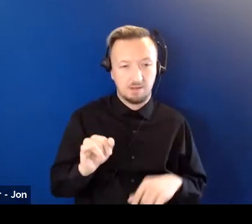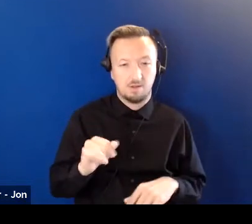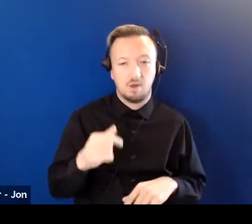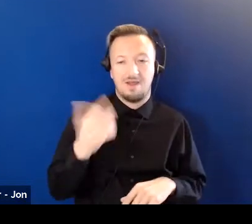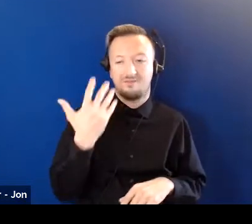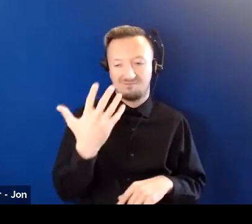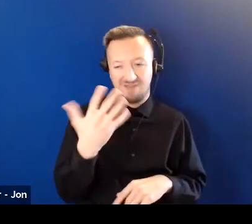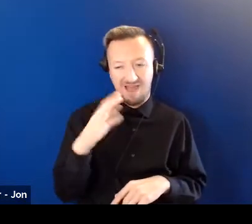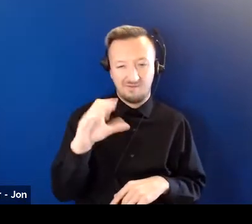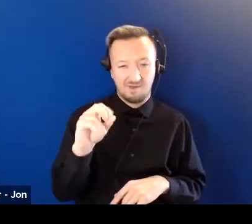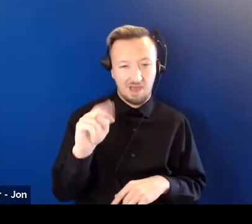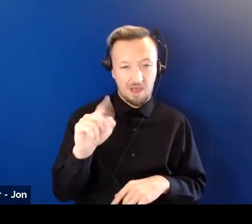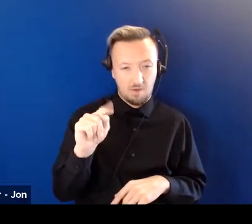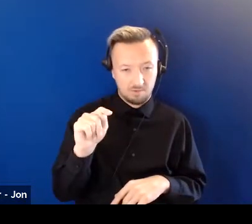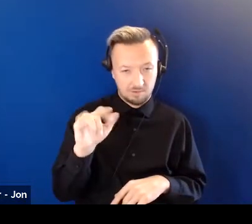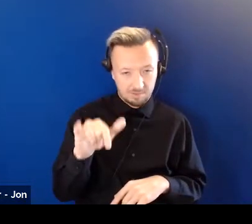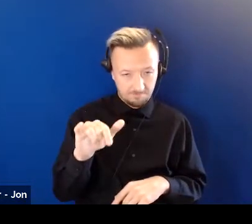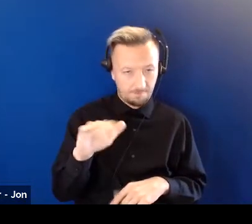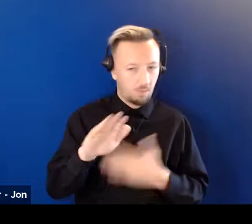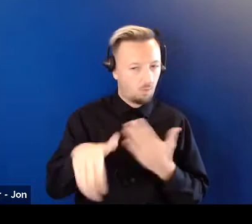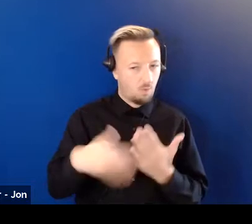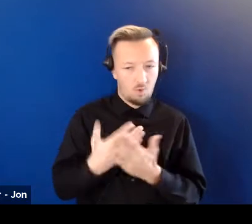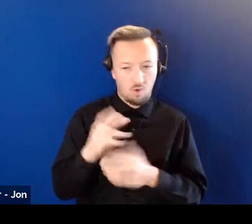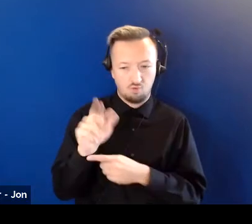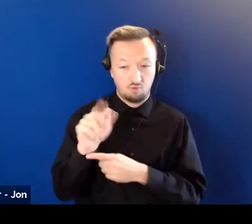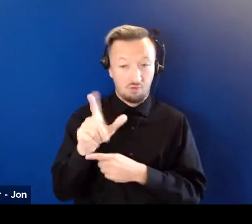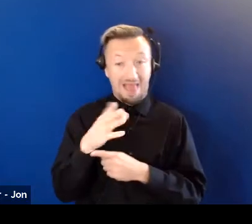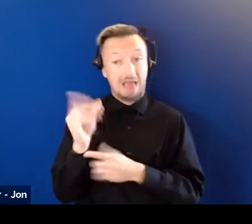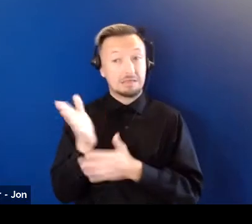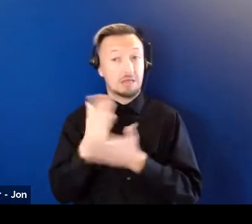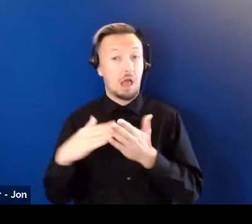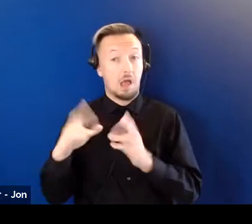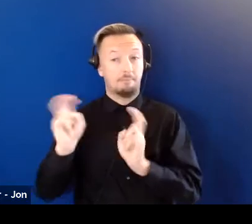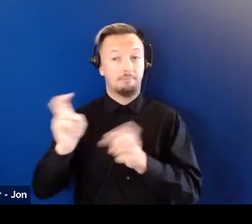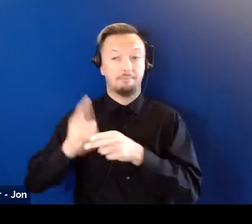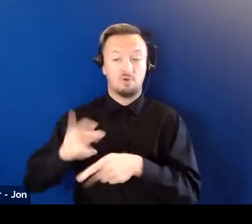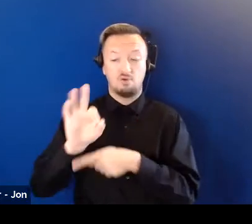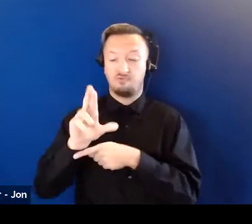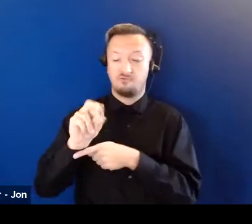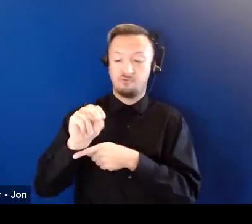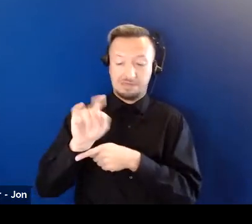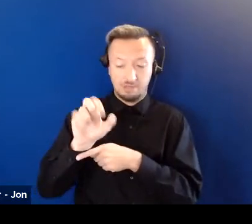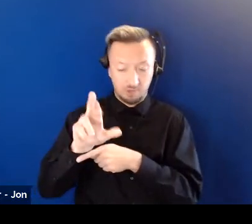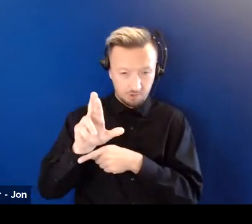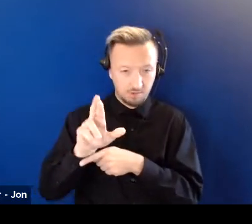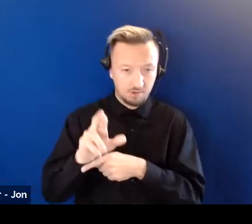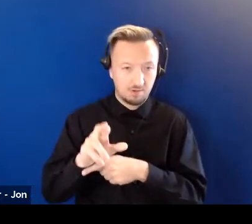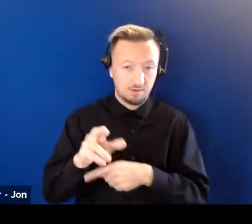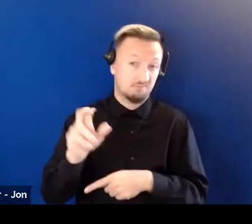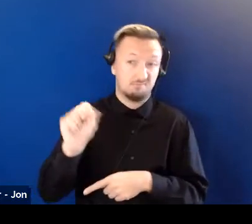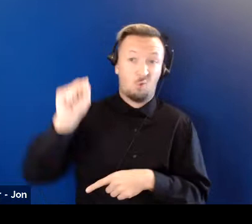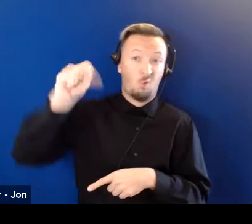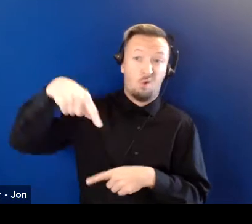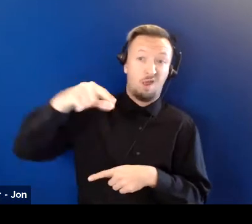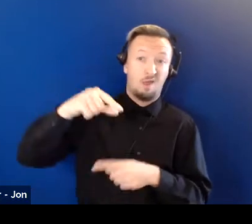counties, all rural and some frontier counties. They've been designated. We have square miles, and I don't know how